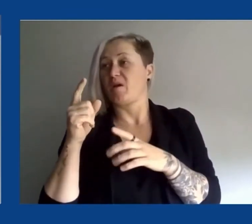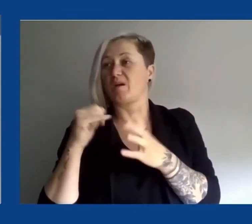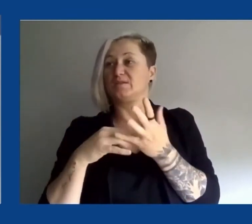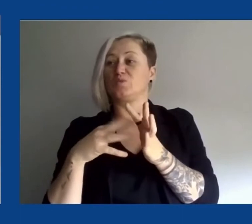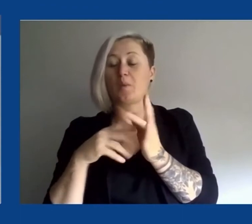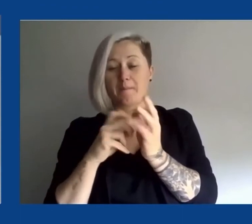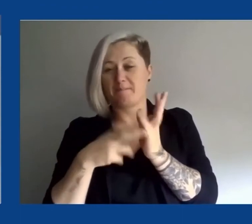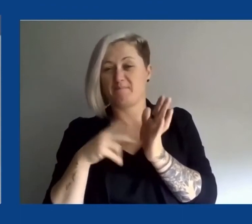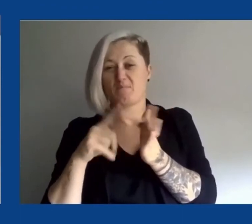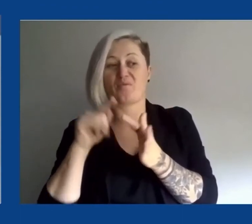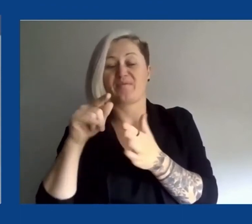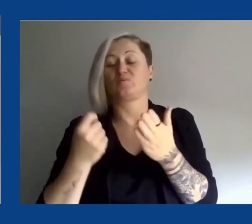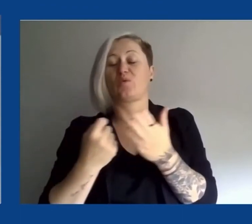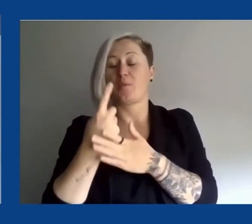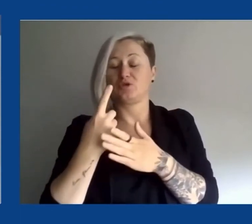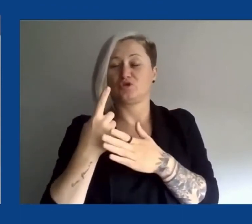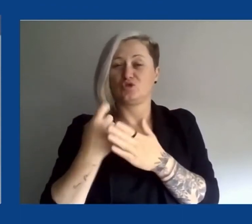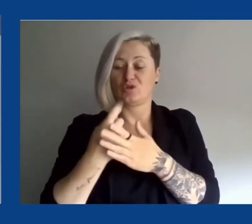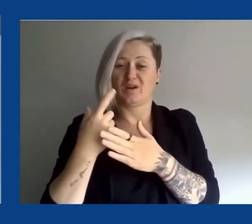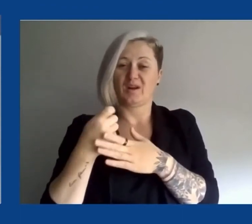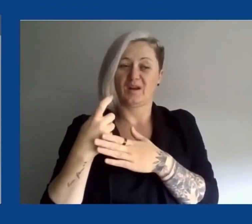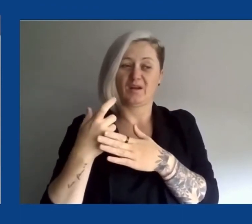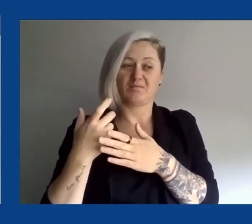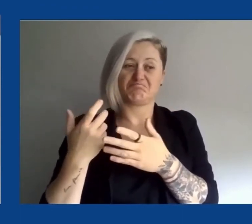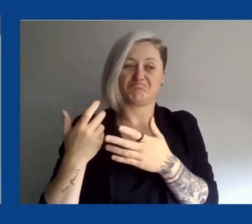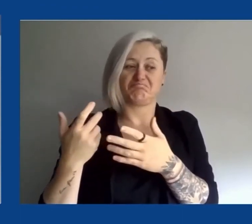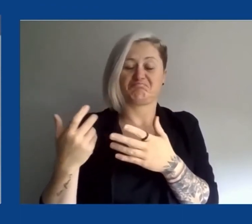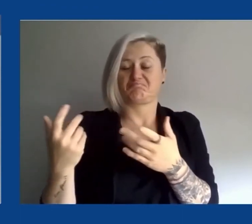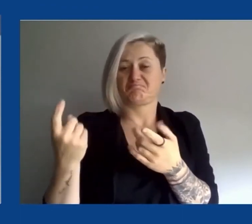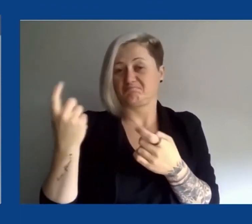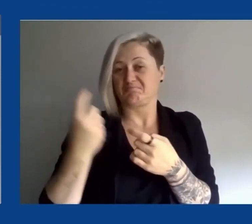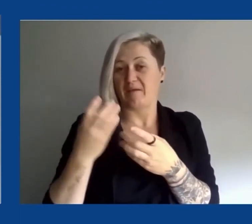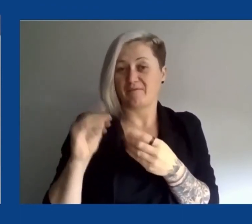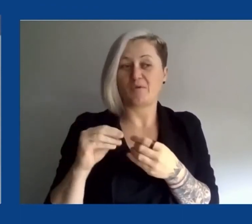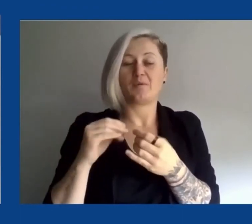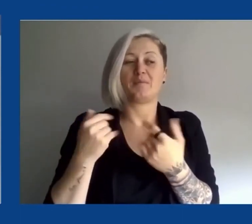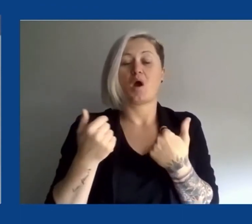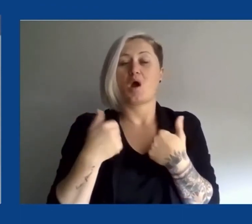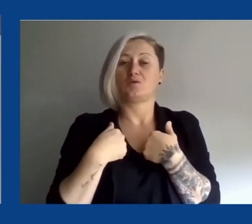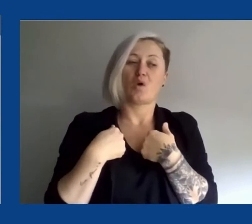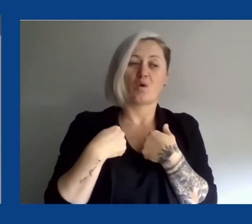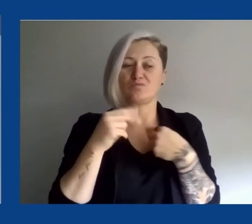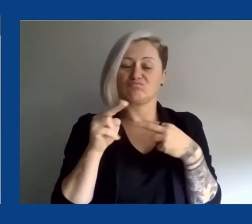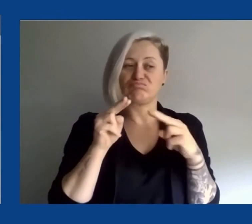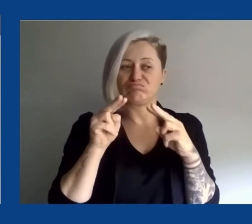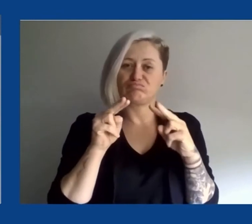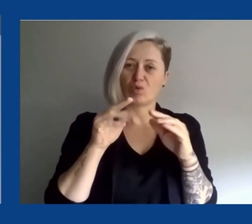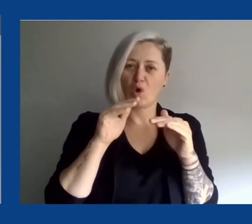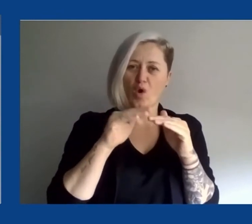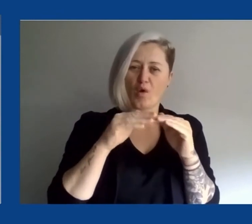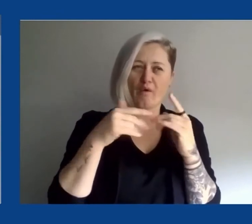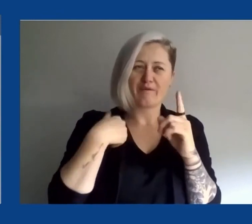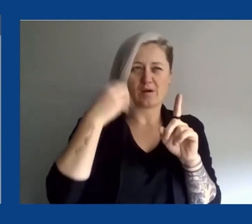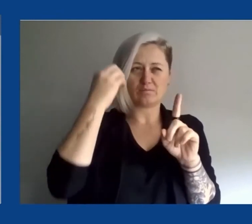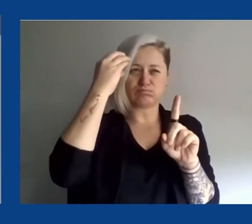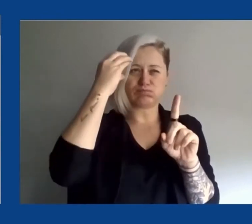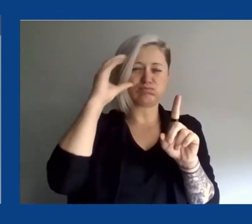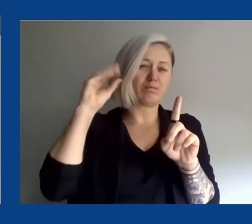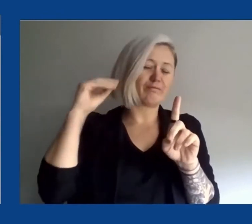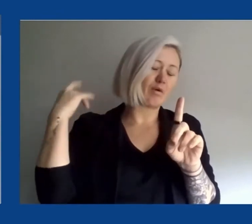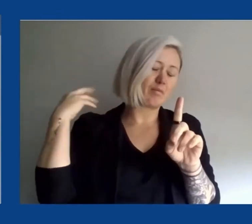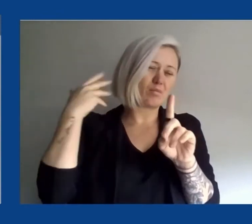the opportunity came about. When I was looking at the knowledge base that I'd built over the years, as